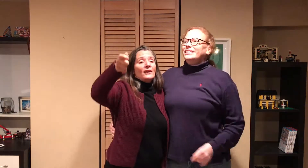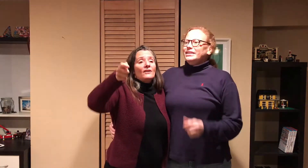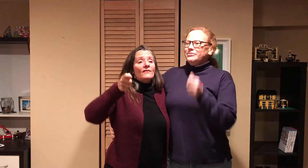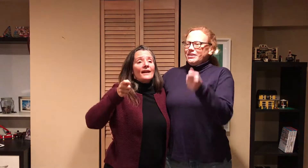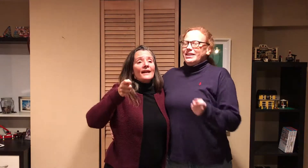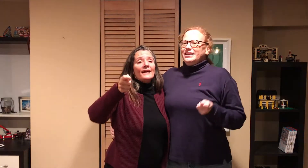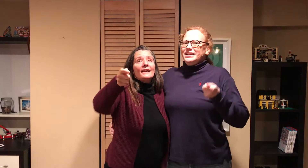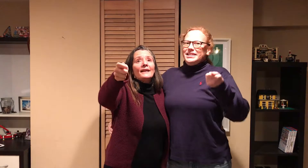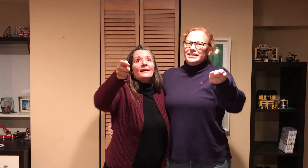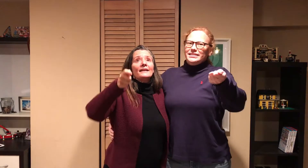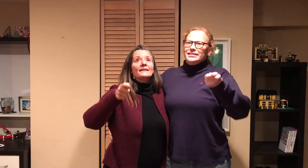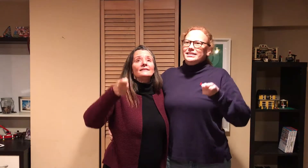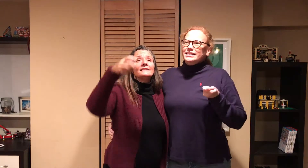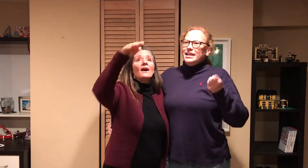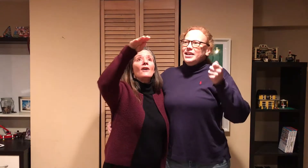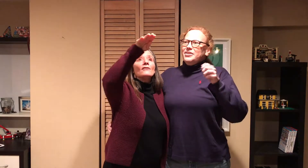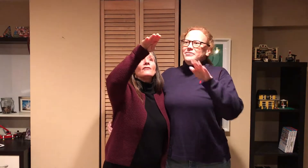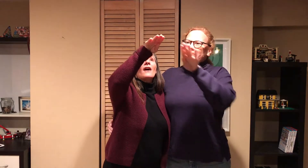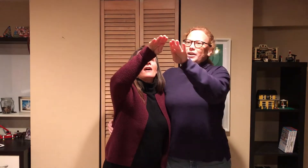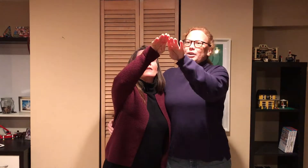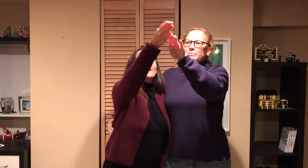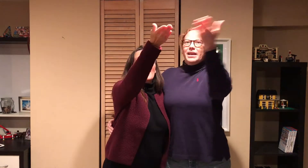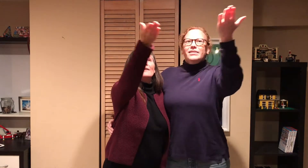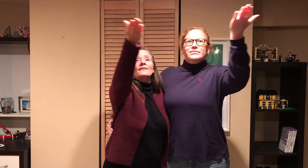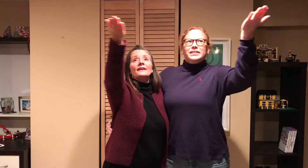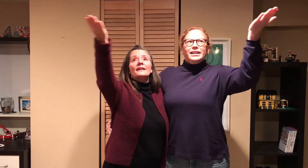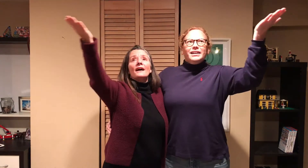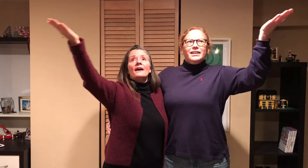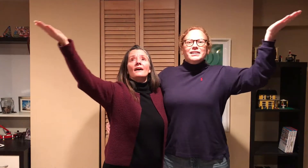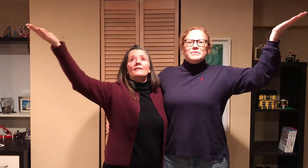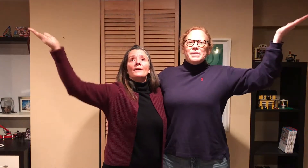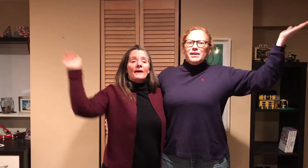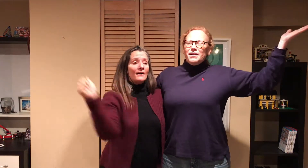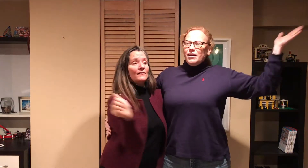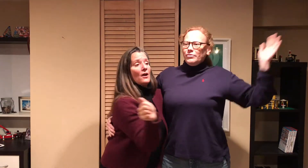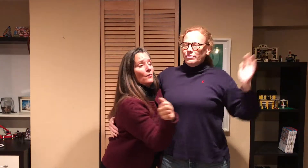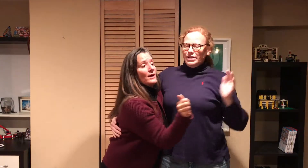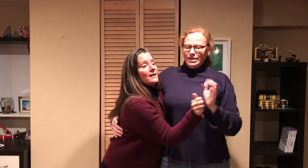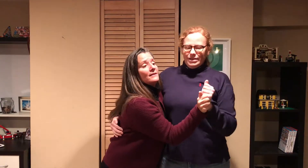He reigns from heaven above with